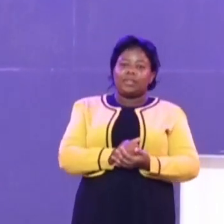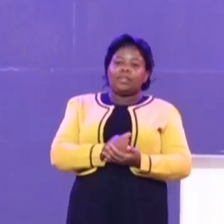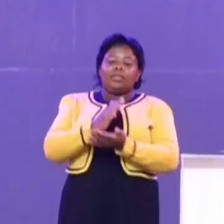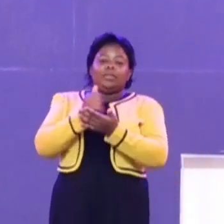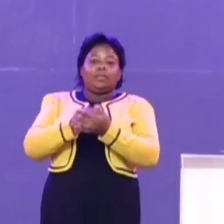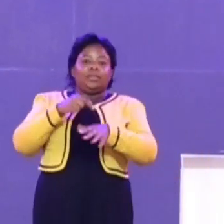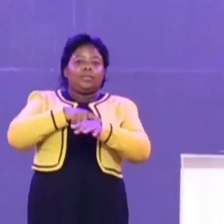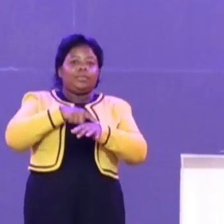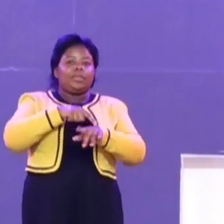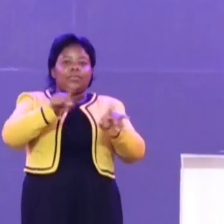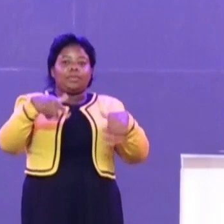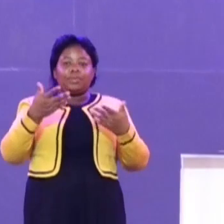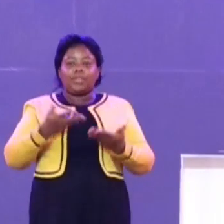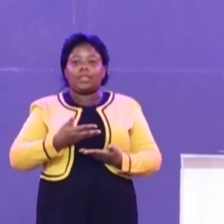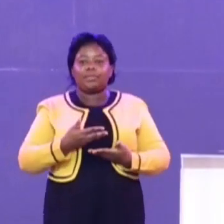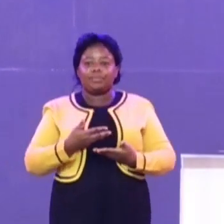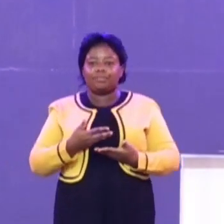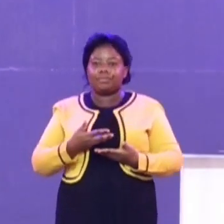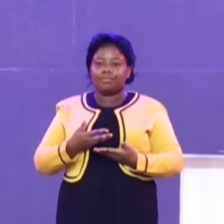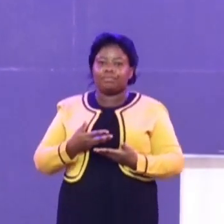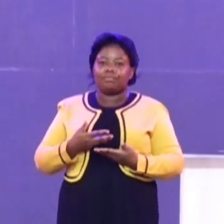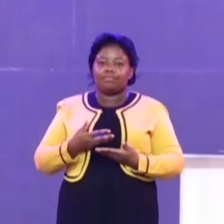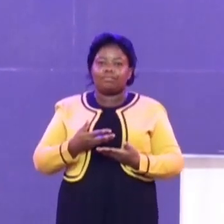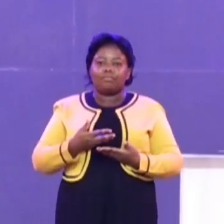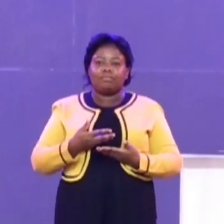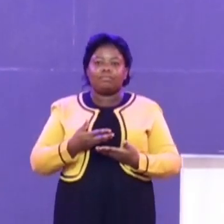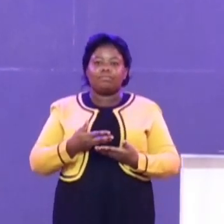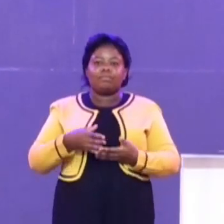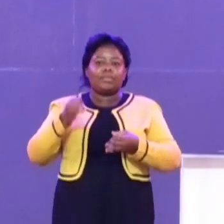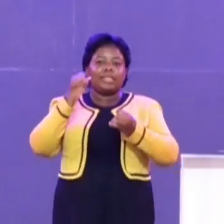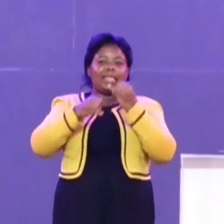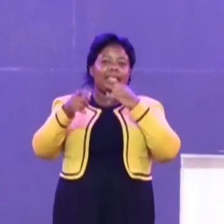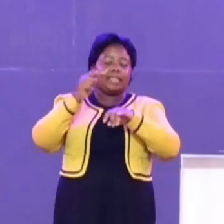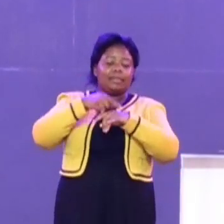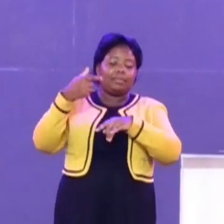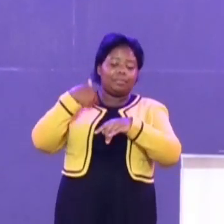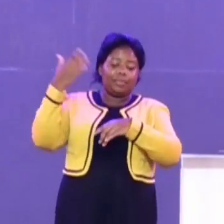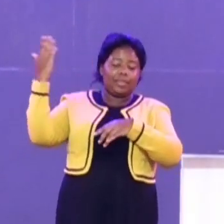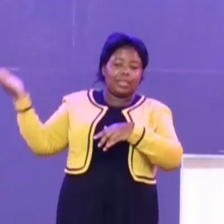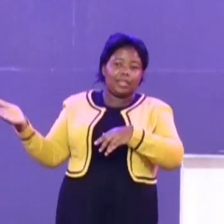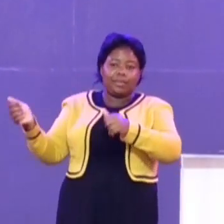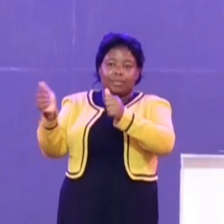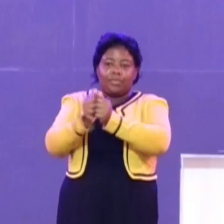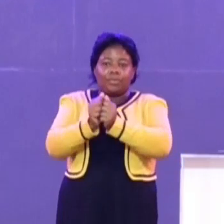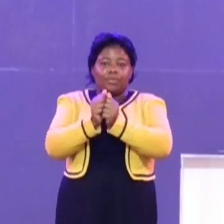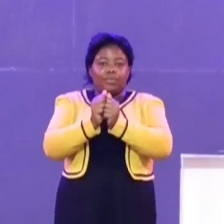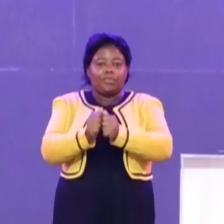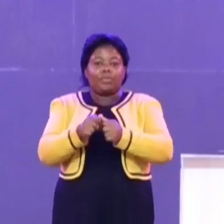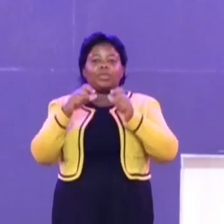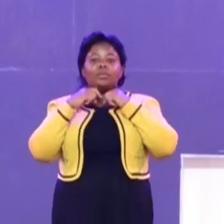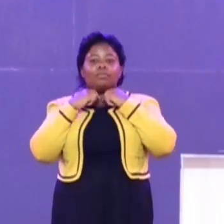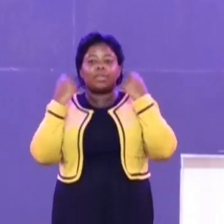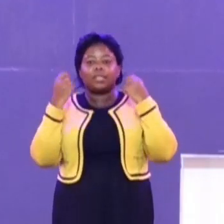because of the time that we have, the last time that I was here with Mama and Pastor Kasozi, we shared off something